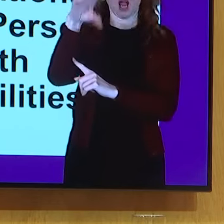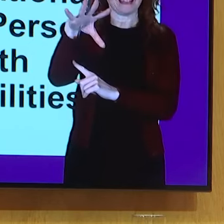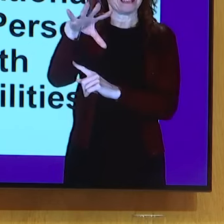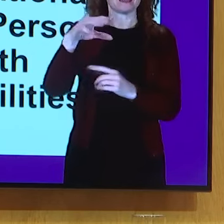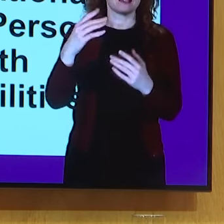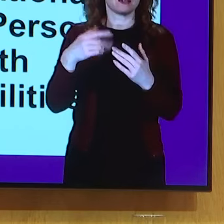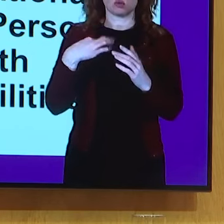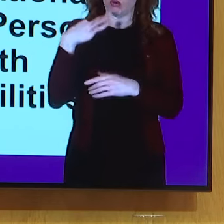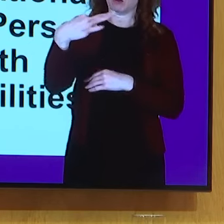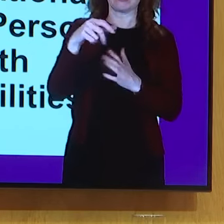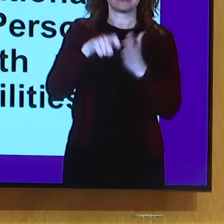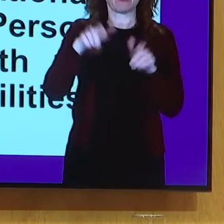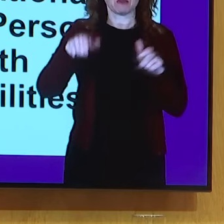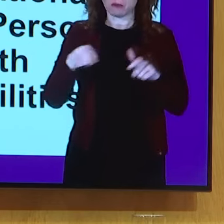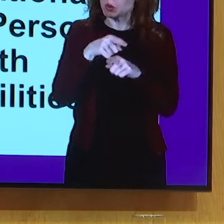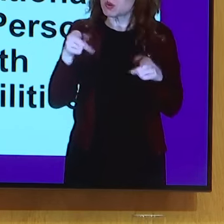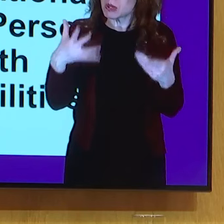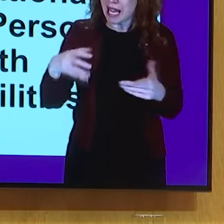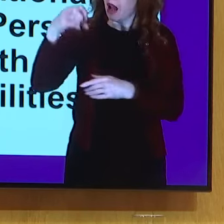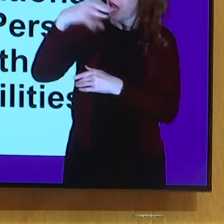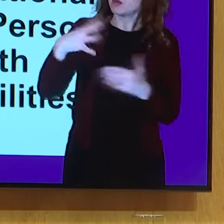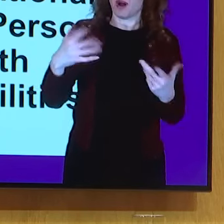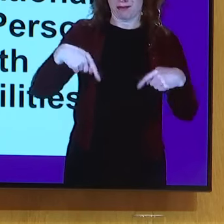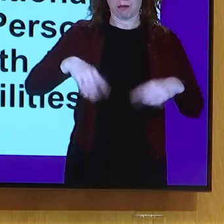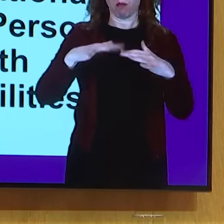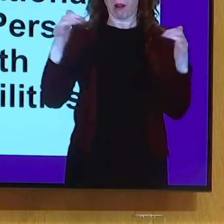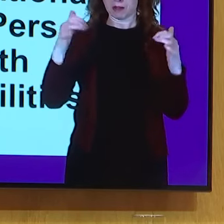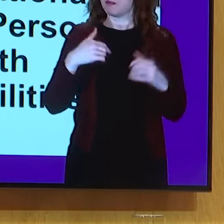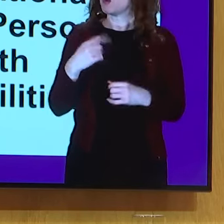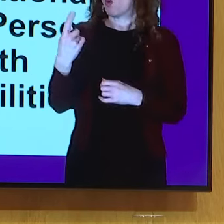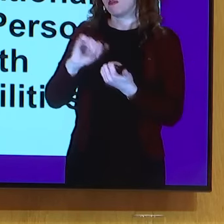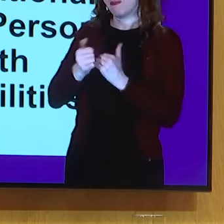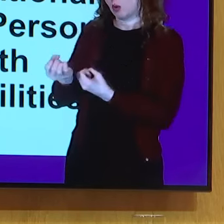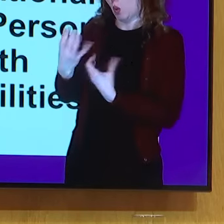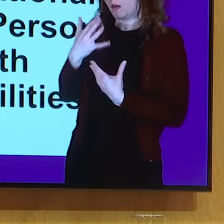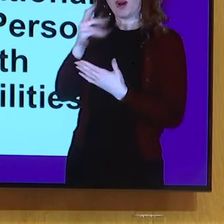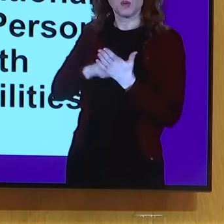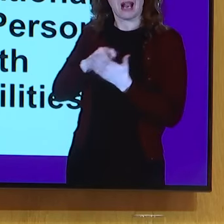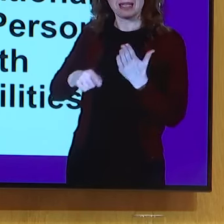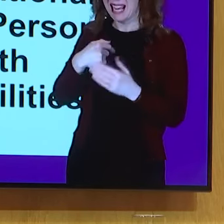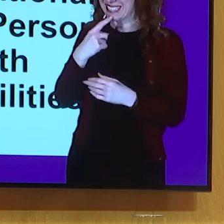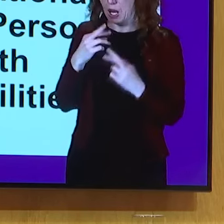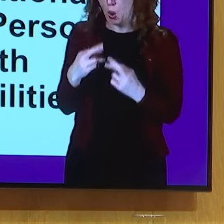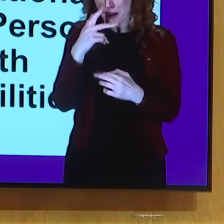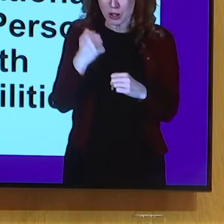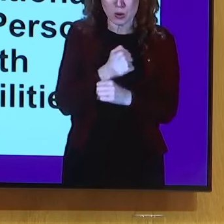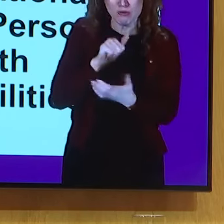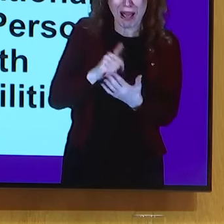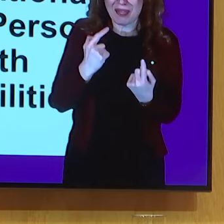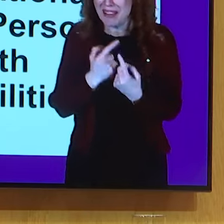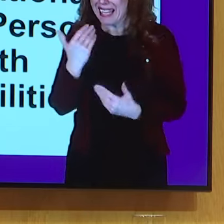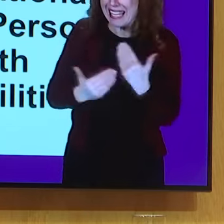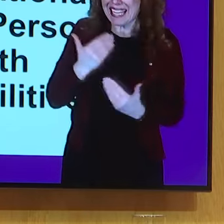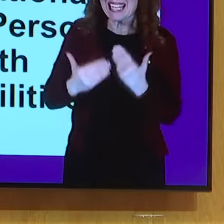are, and today you've shone a light in here. One of my friends said to me when I got elected, and I said, it's going to be, I hope I can do the right thing by disabled people. And it feels